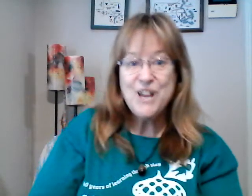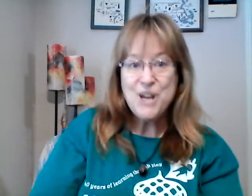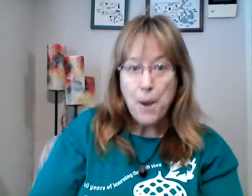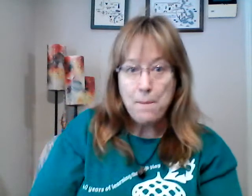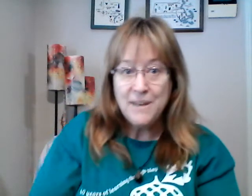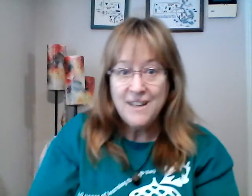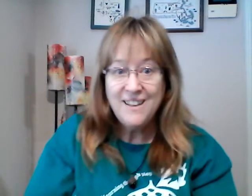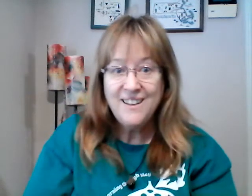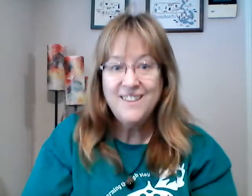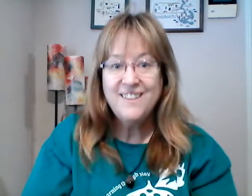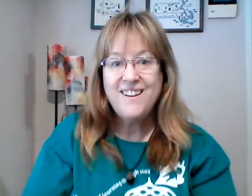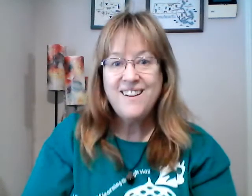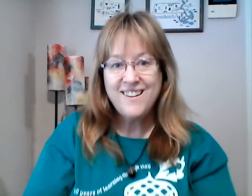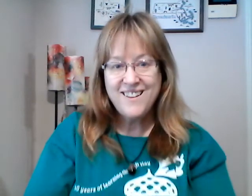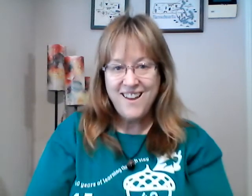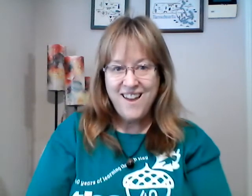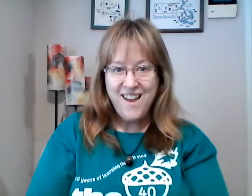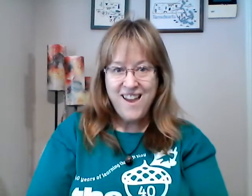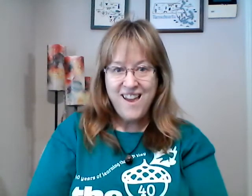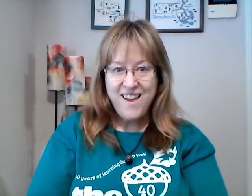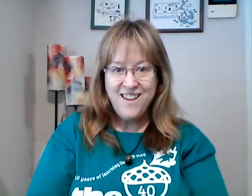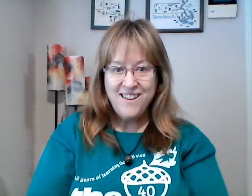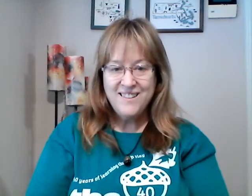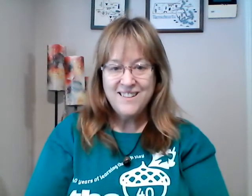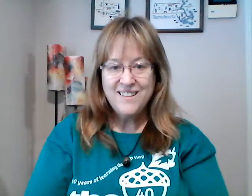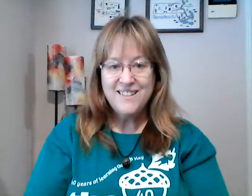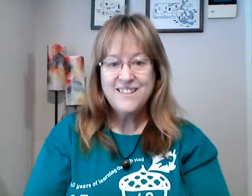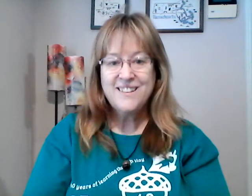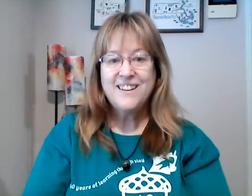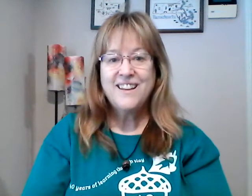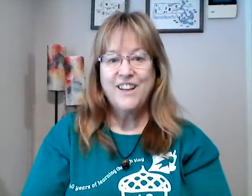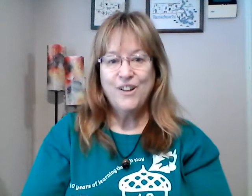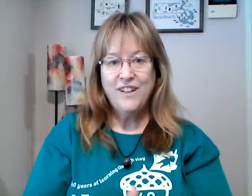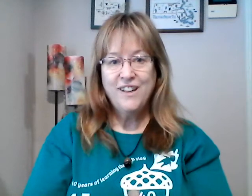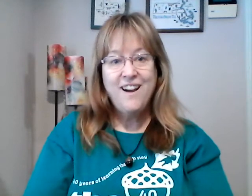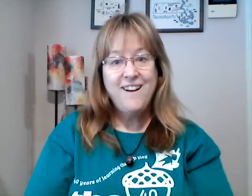reappear Here we go